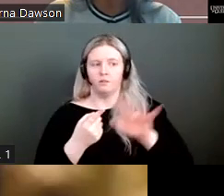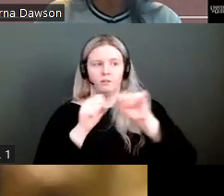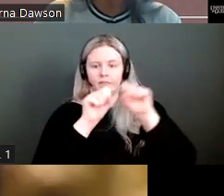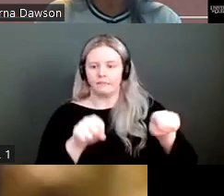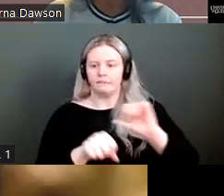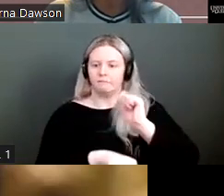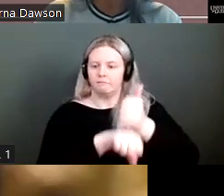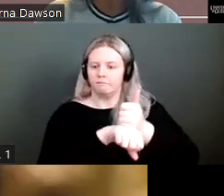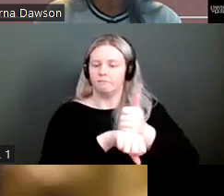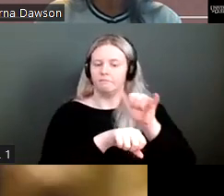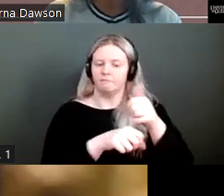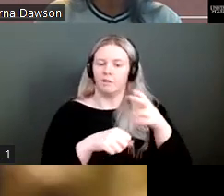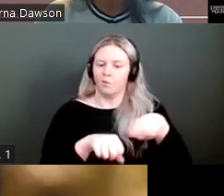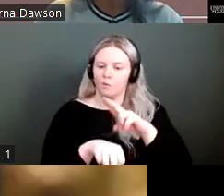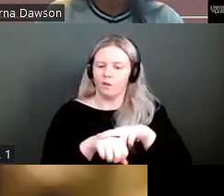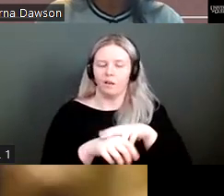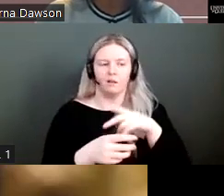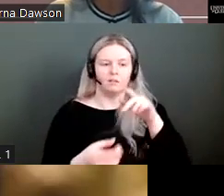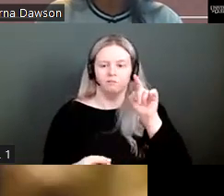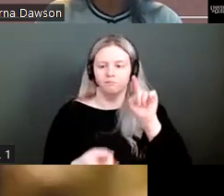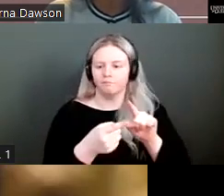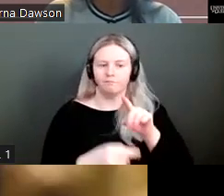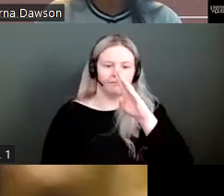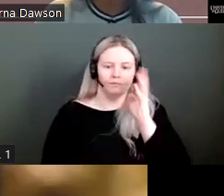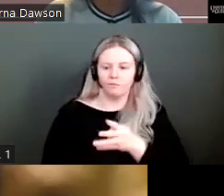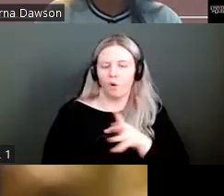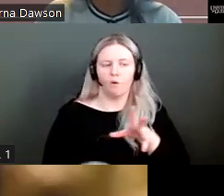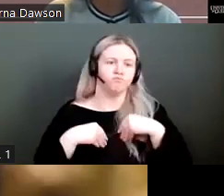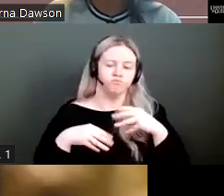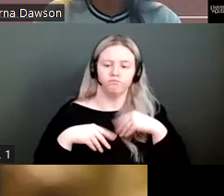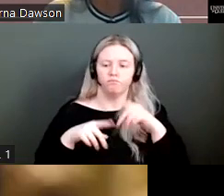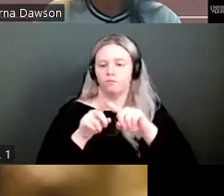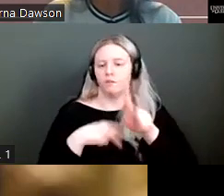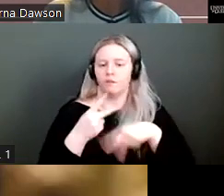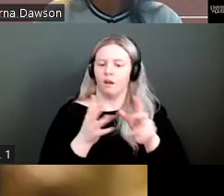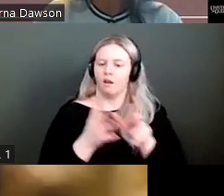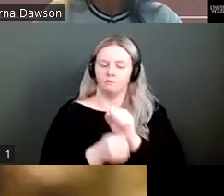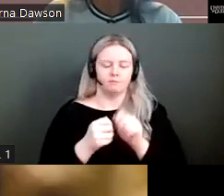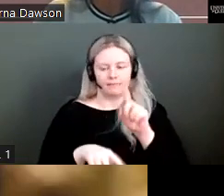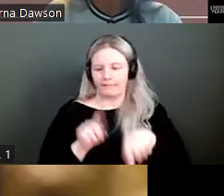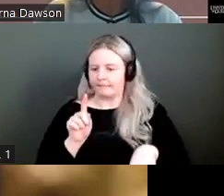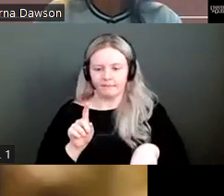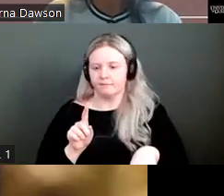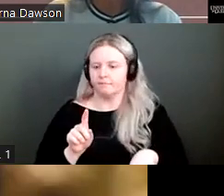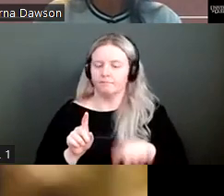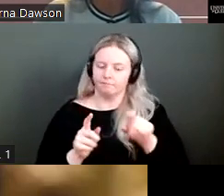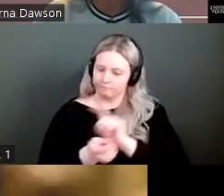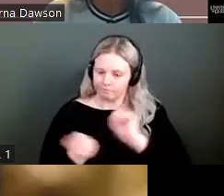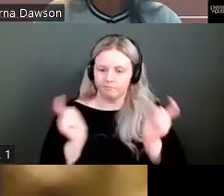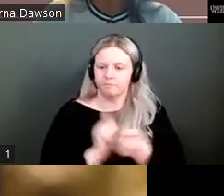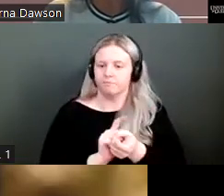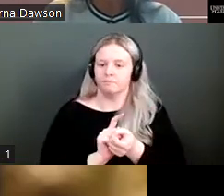normalization, minimization, and tolerance of various forms of violence, including that which